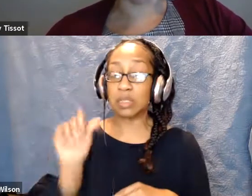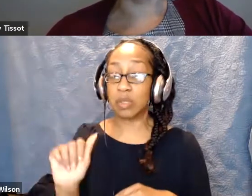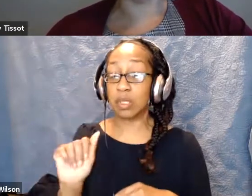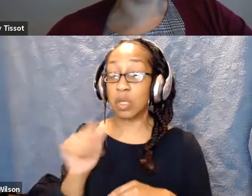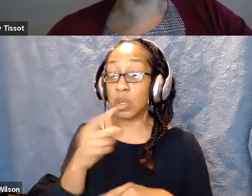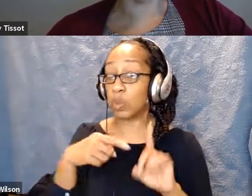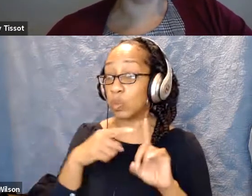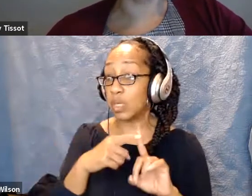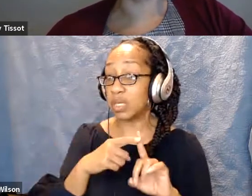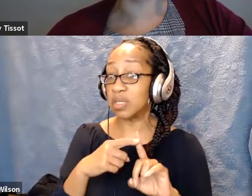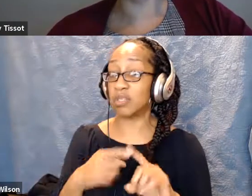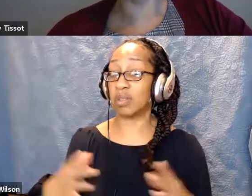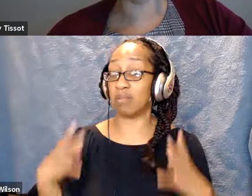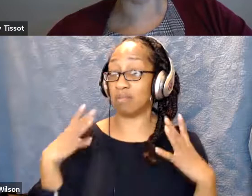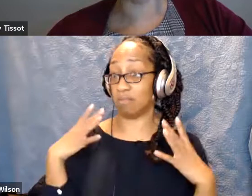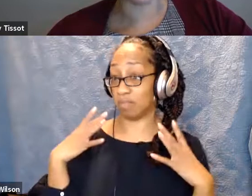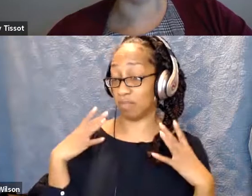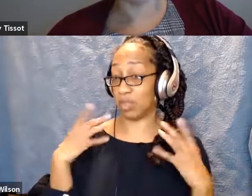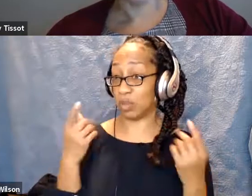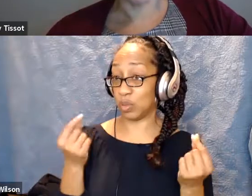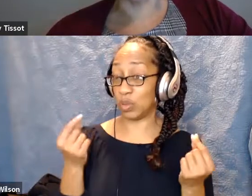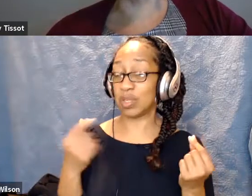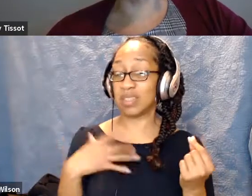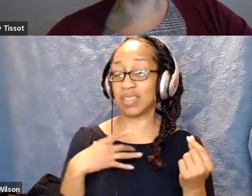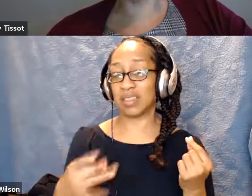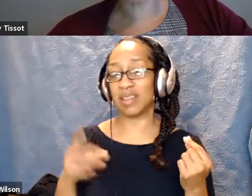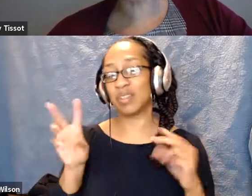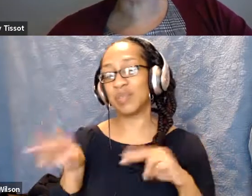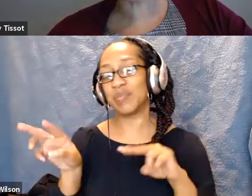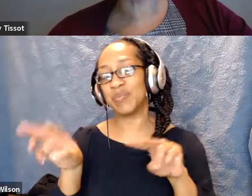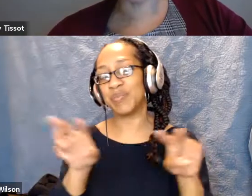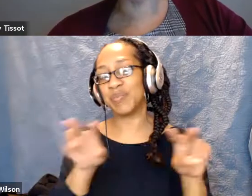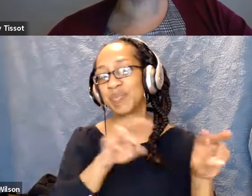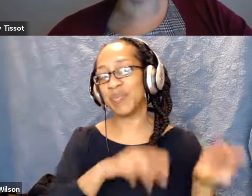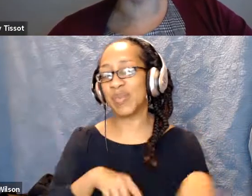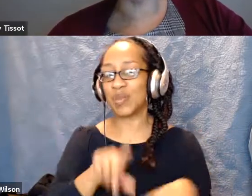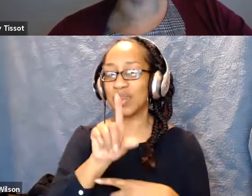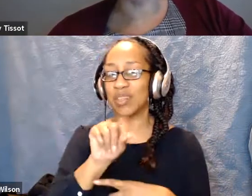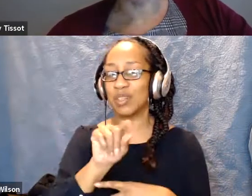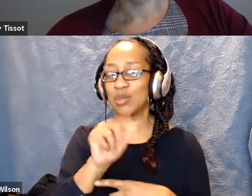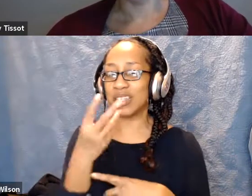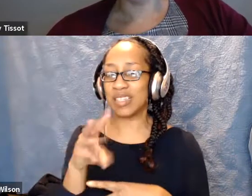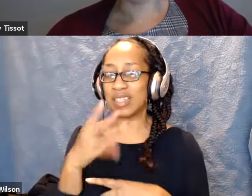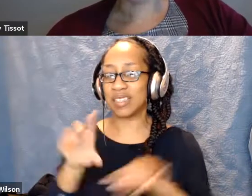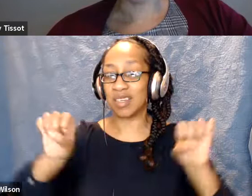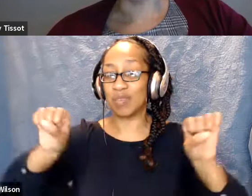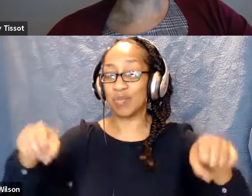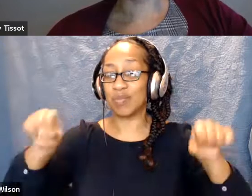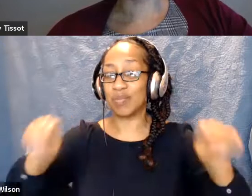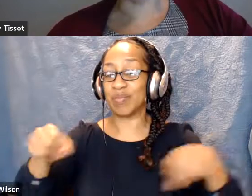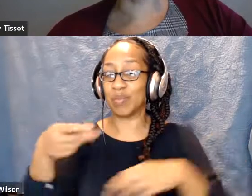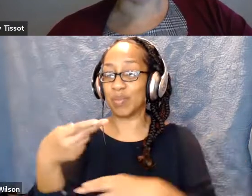will hit the open road and explore the USA on her 2016 Harley Davidson. She has ridden